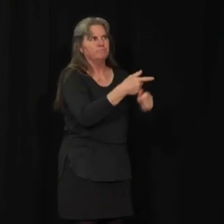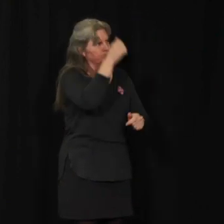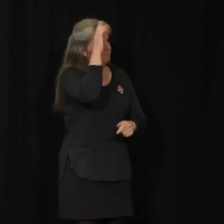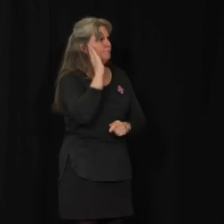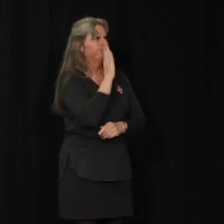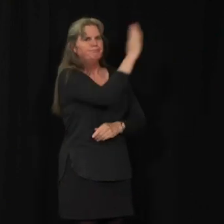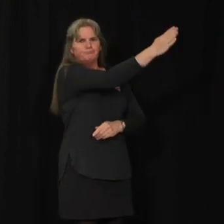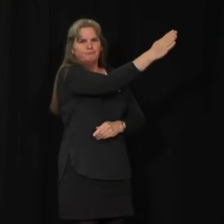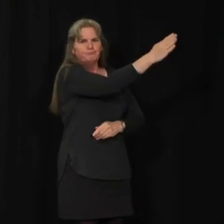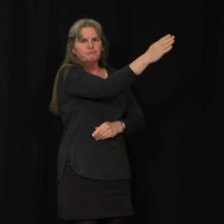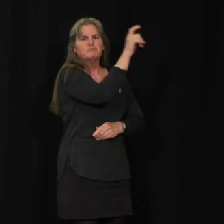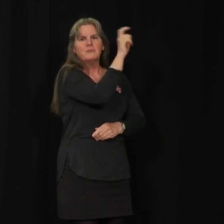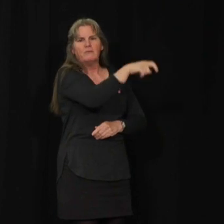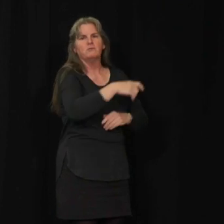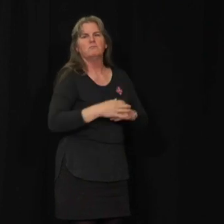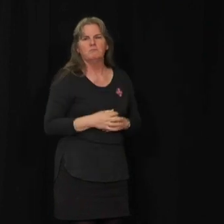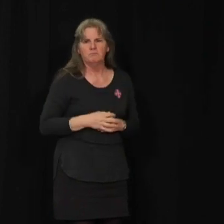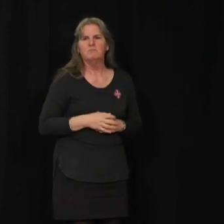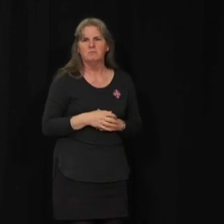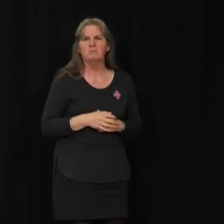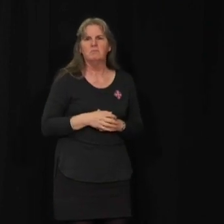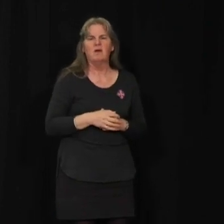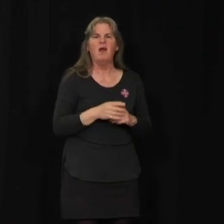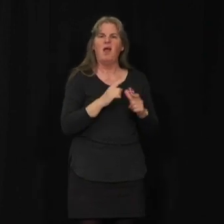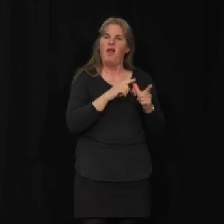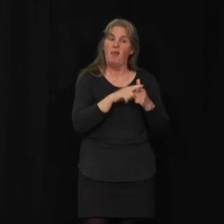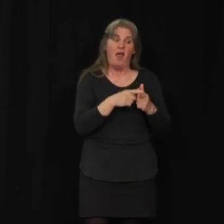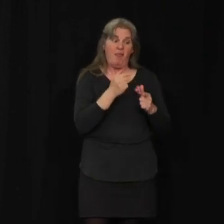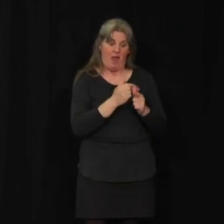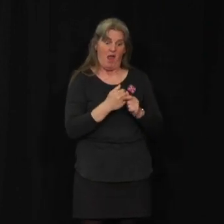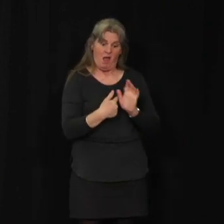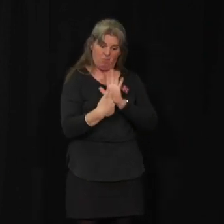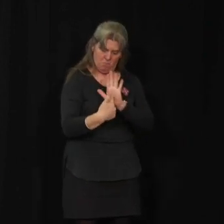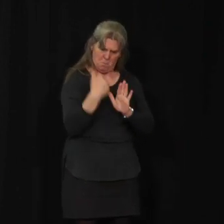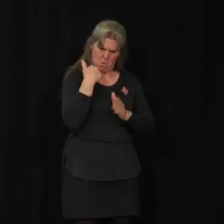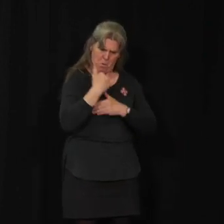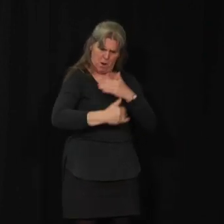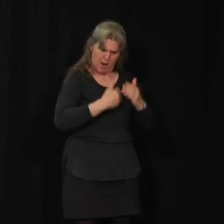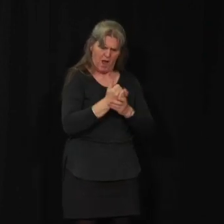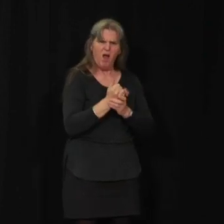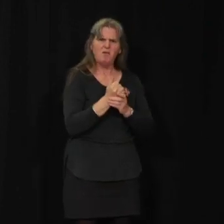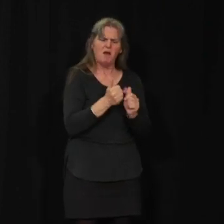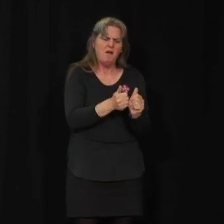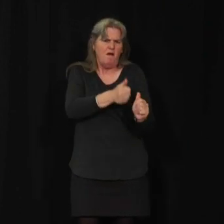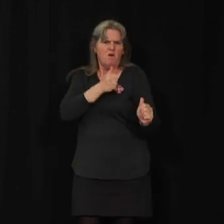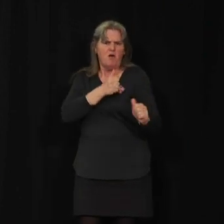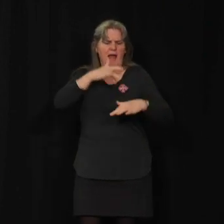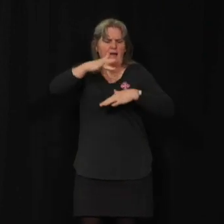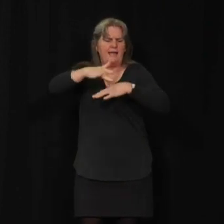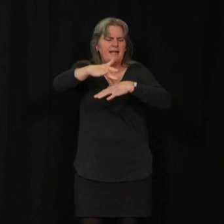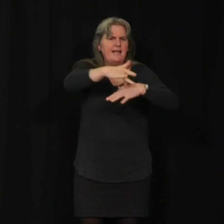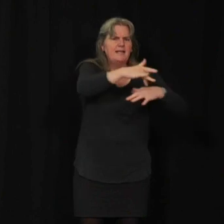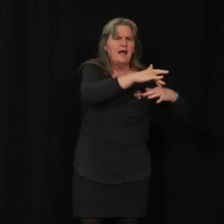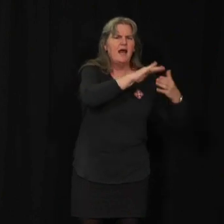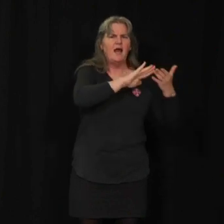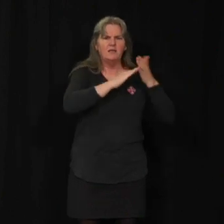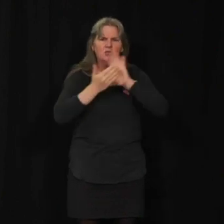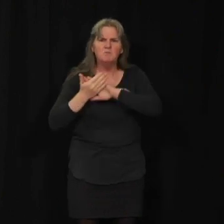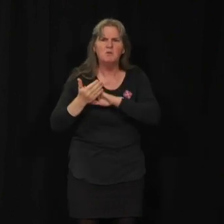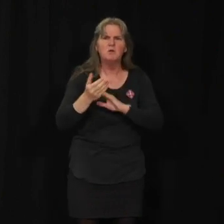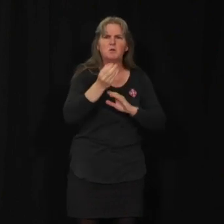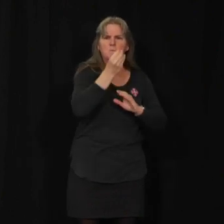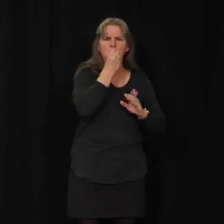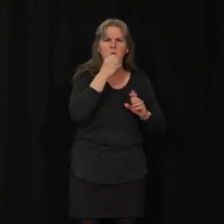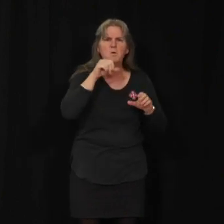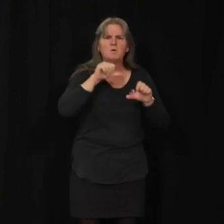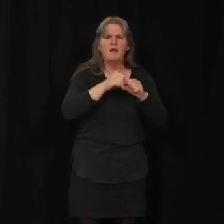Yukon. This will help keep transitioning people out of the communities and identifies gas and food services on